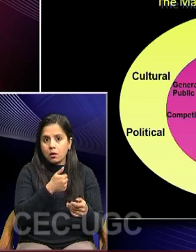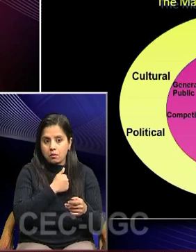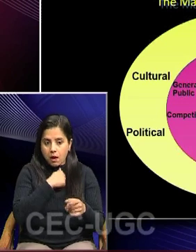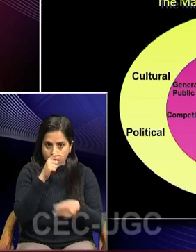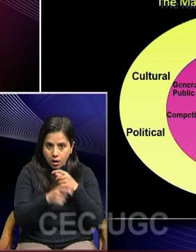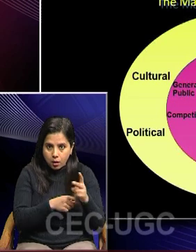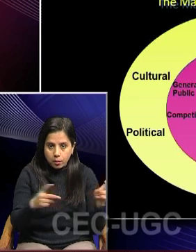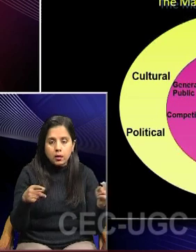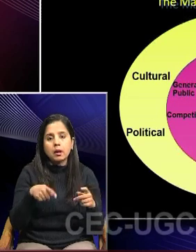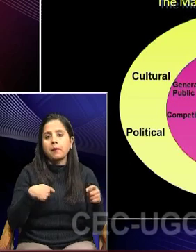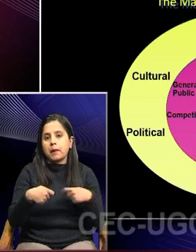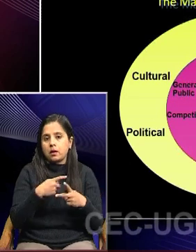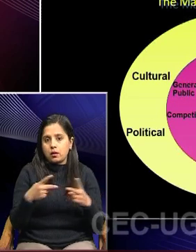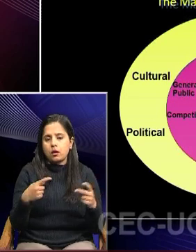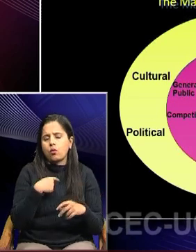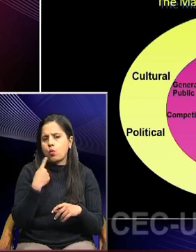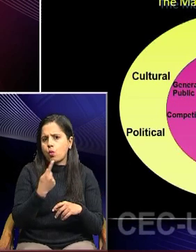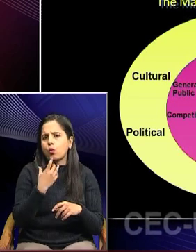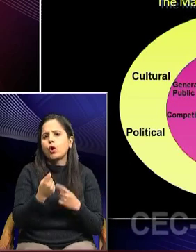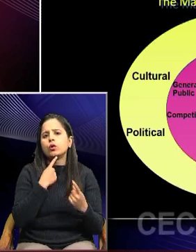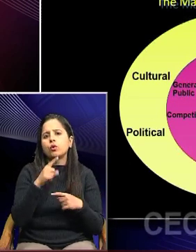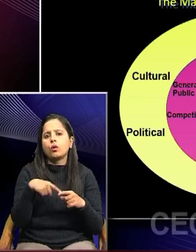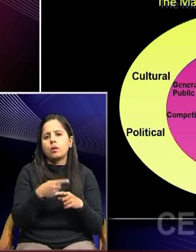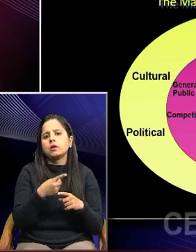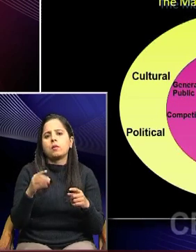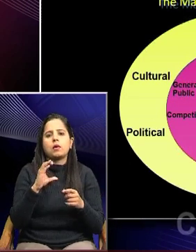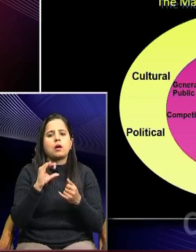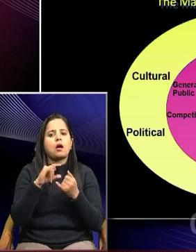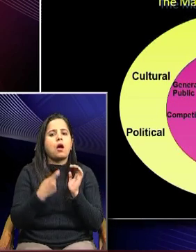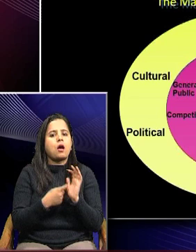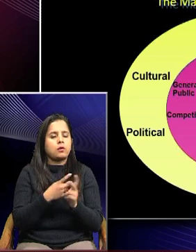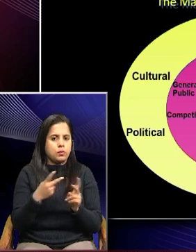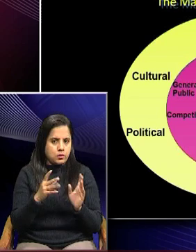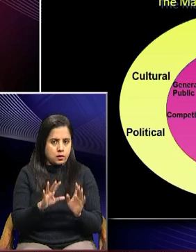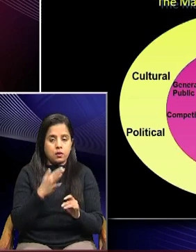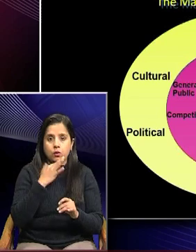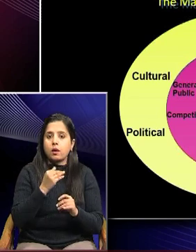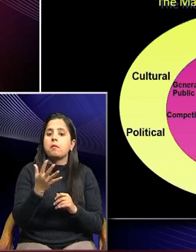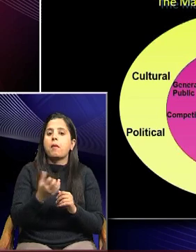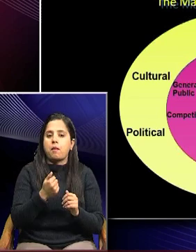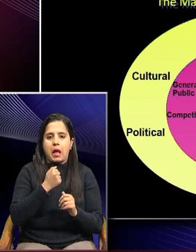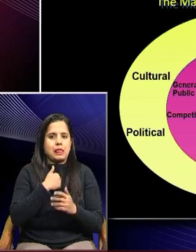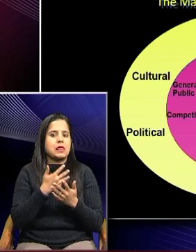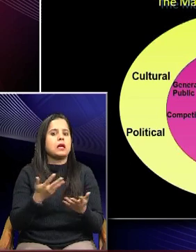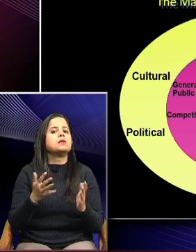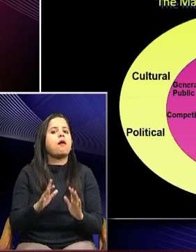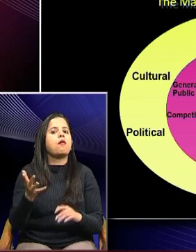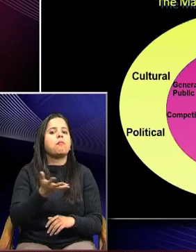my specific business. I would only talk about those customers who actually purchase my products